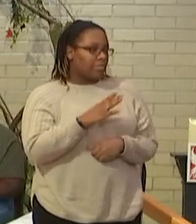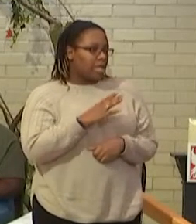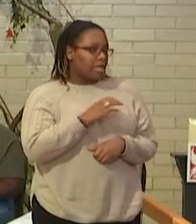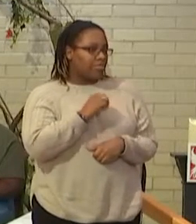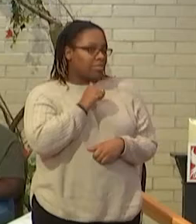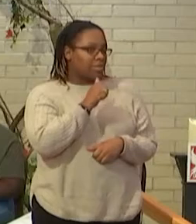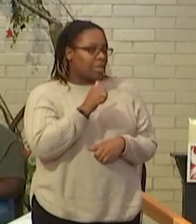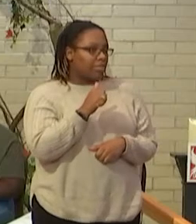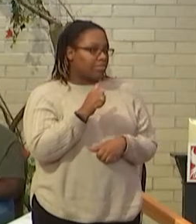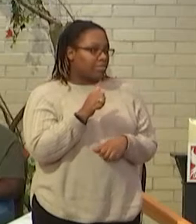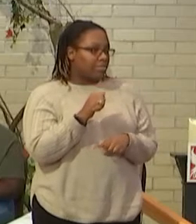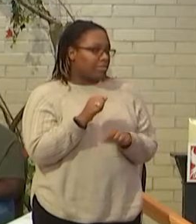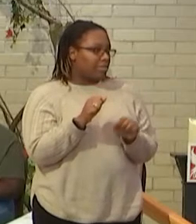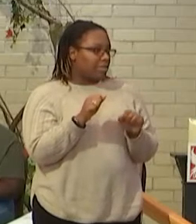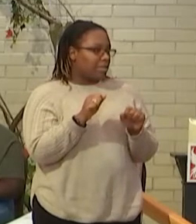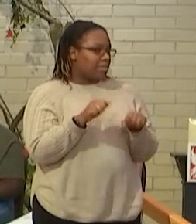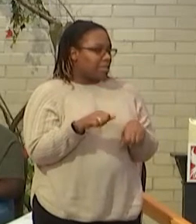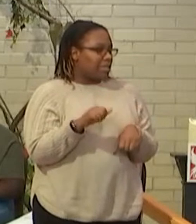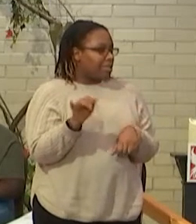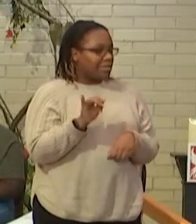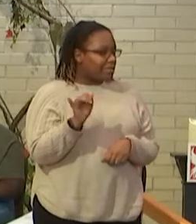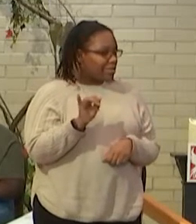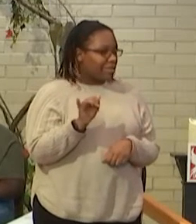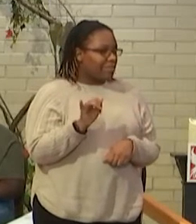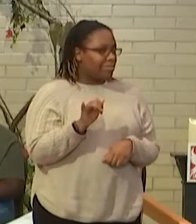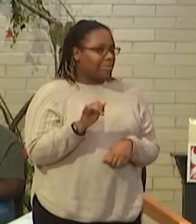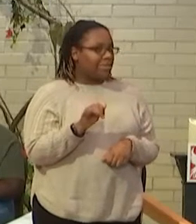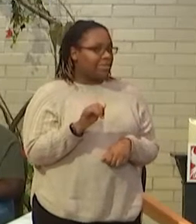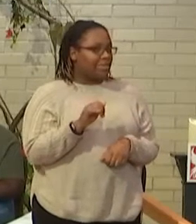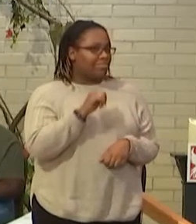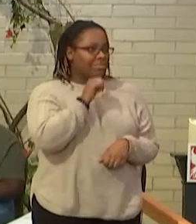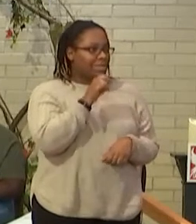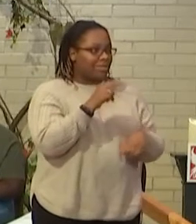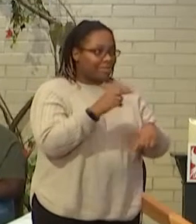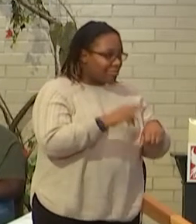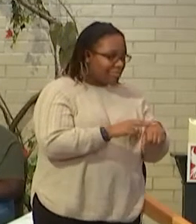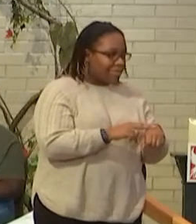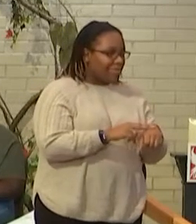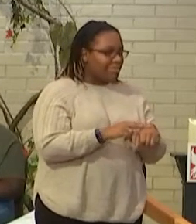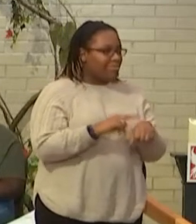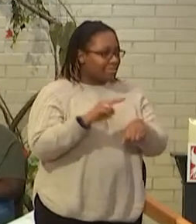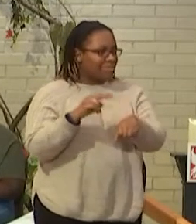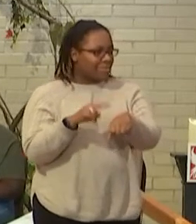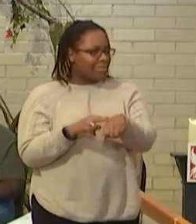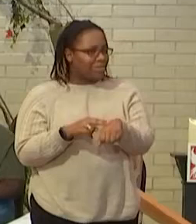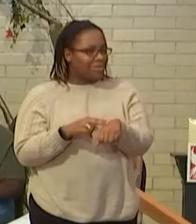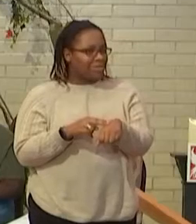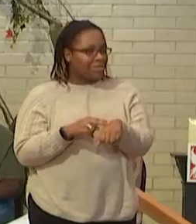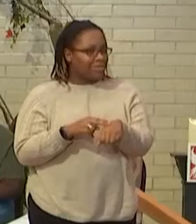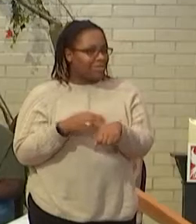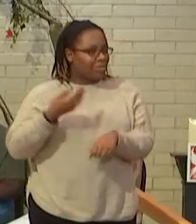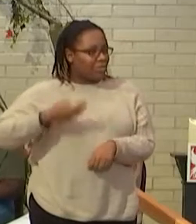But that's not abnormal. That is normal. That's who we are.